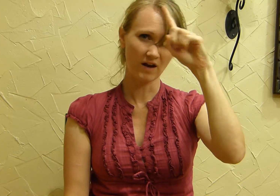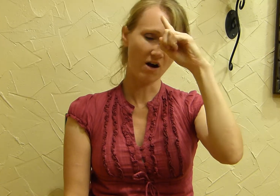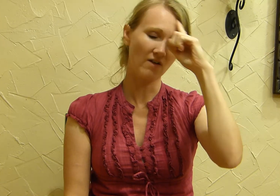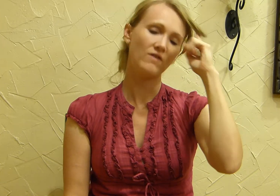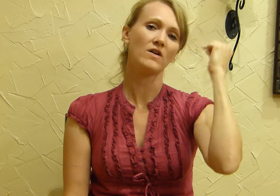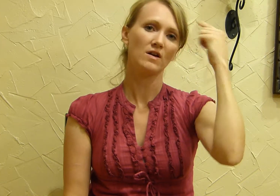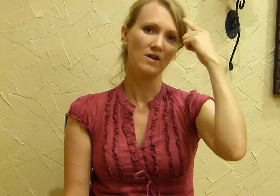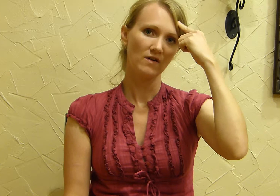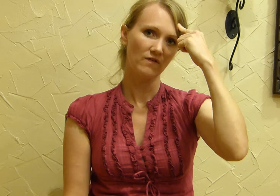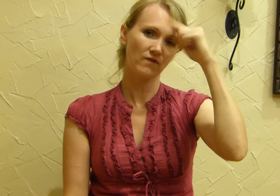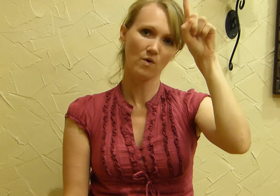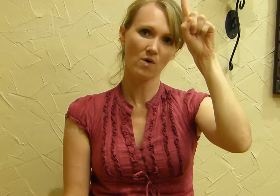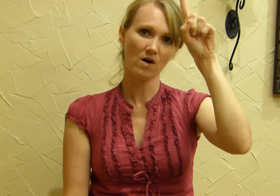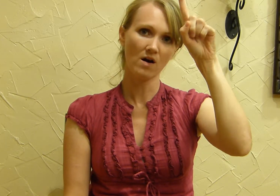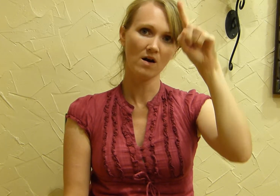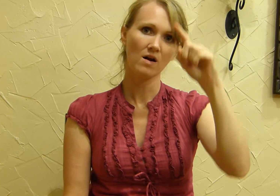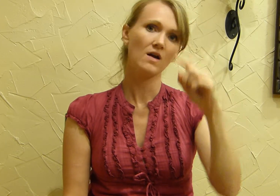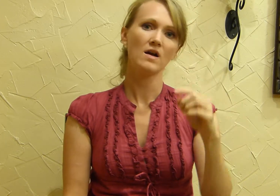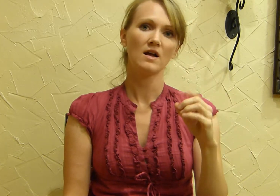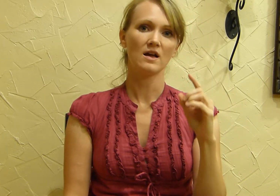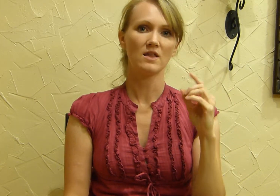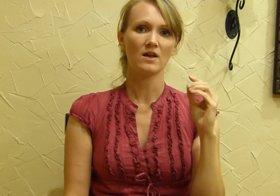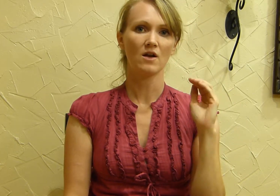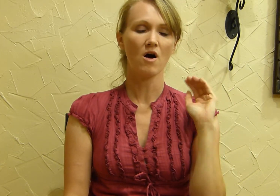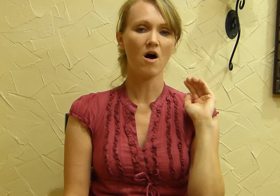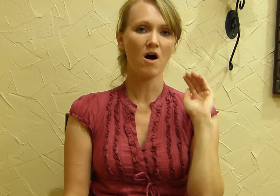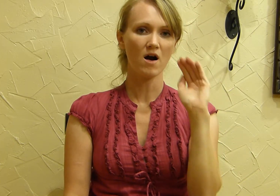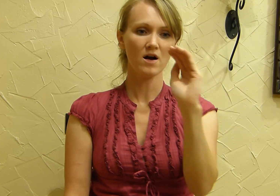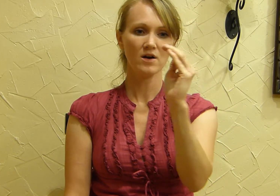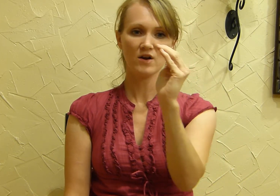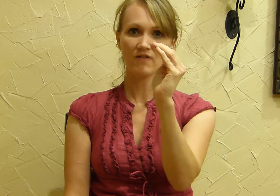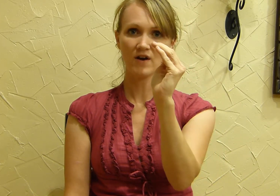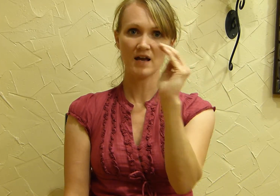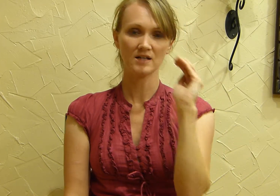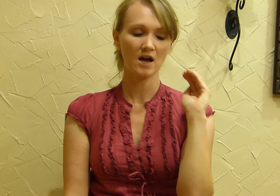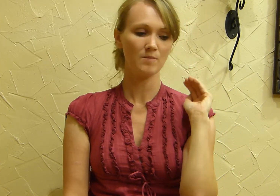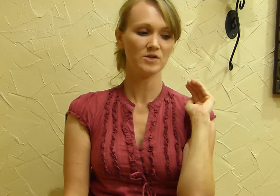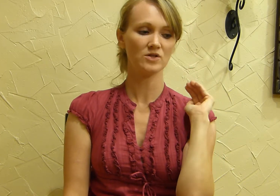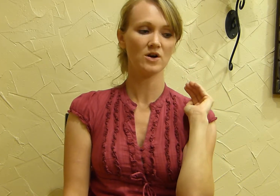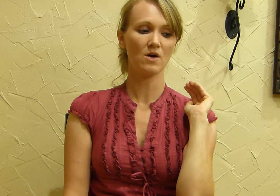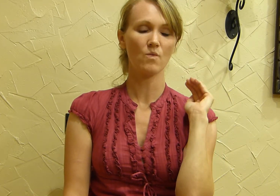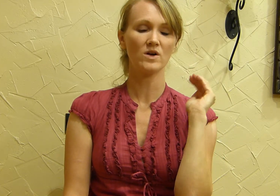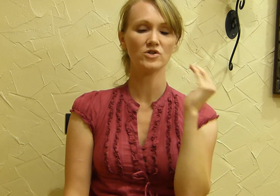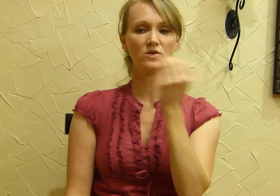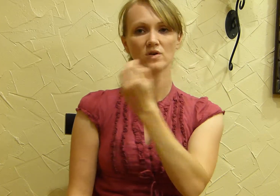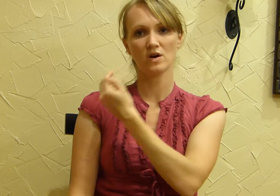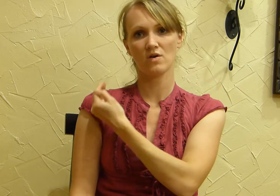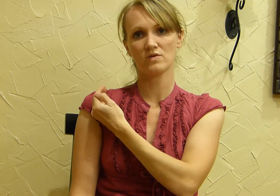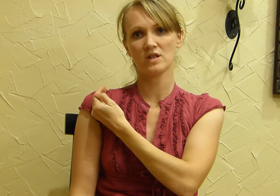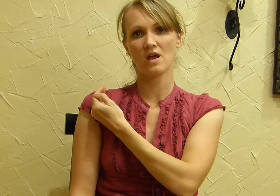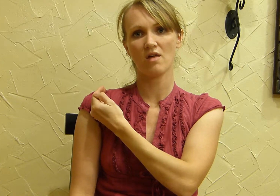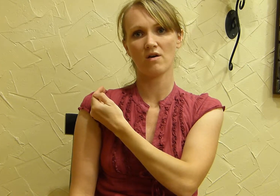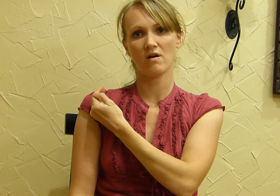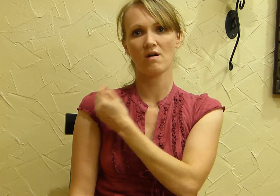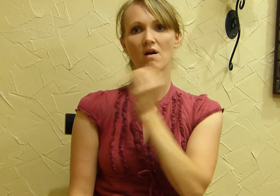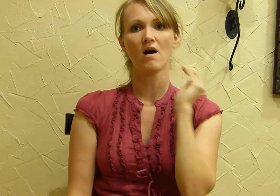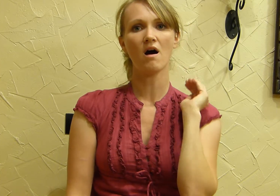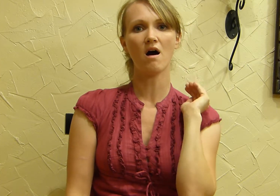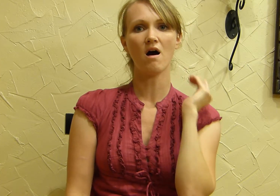off. 4, and then R. You have your hand cupped. You start on one shoulder and go to the other.